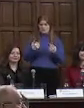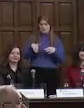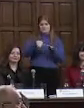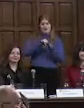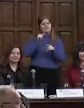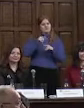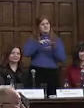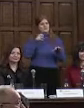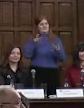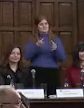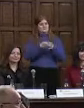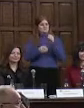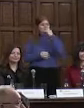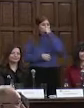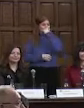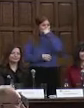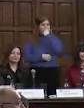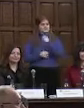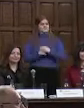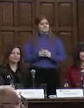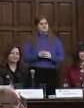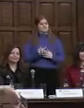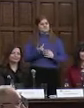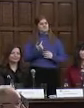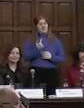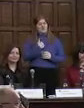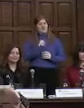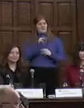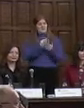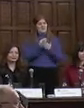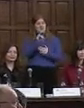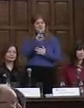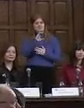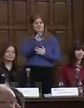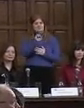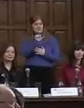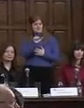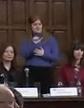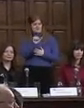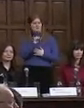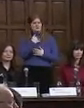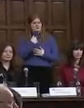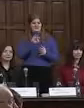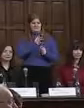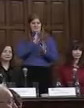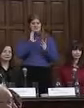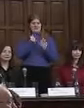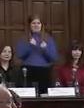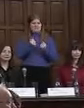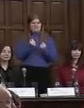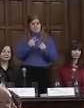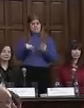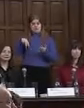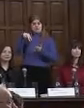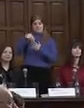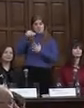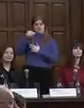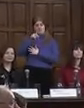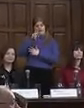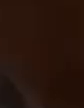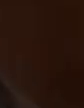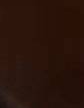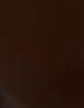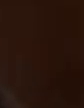this assembly. I am part of ICSA, and we had stood outside the Dáil 2 weeks ago